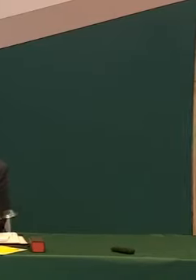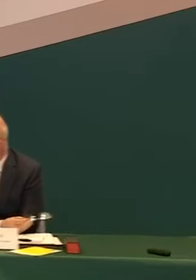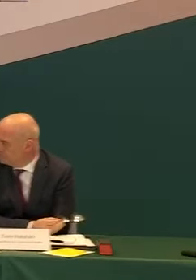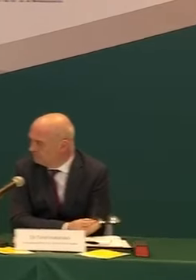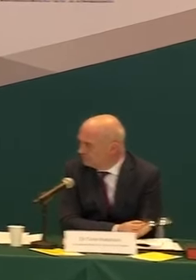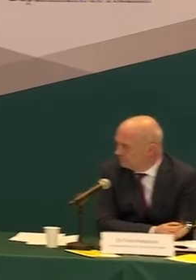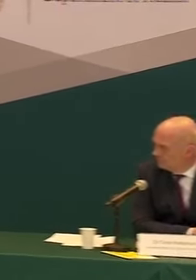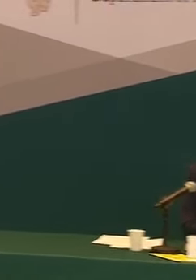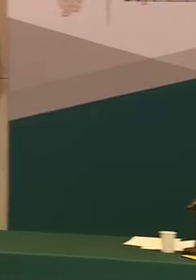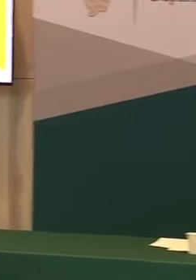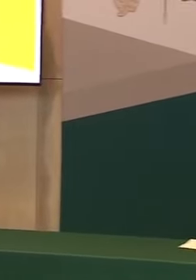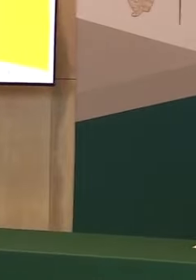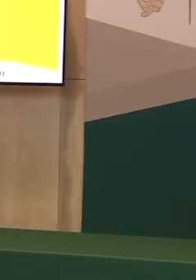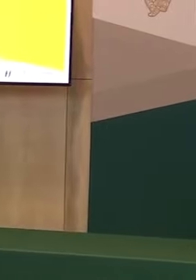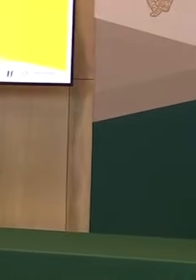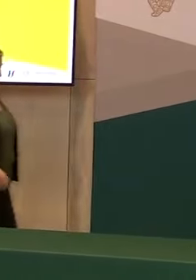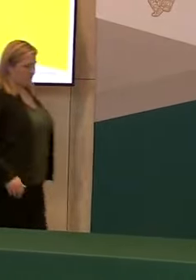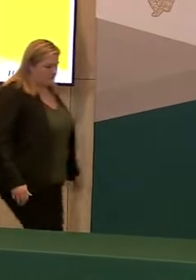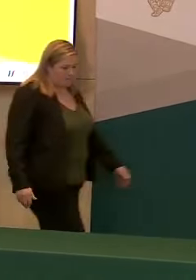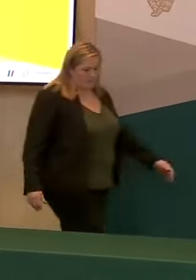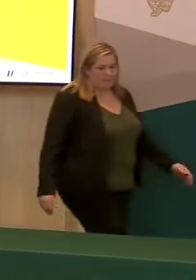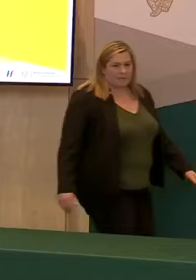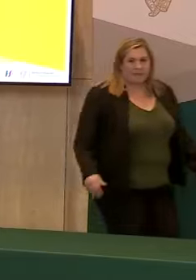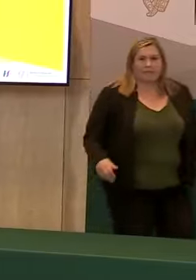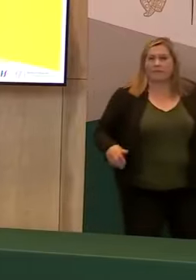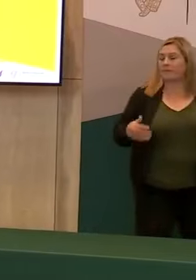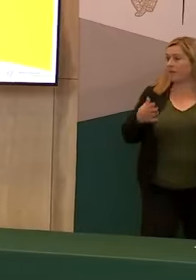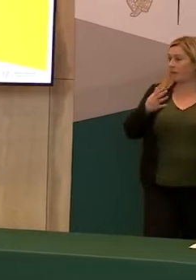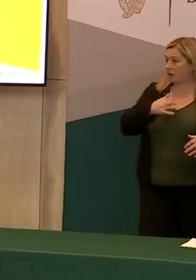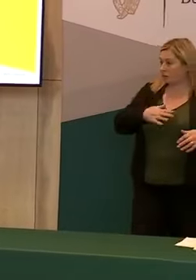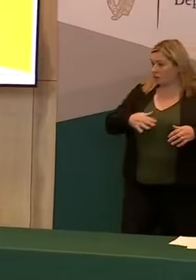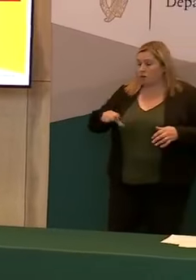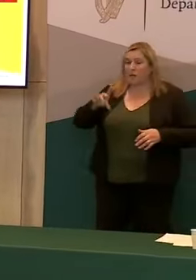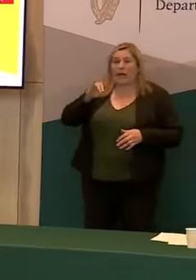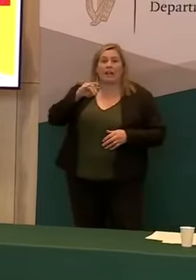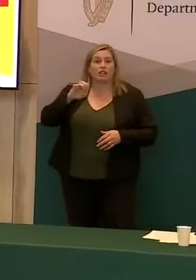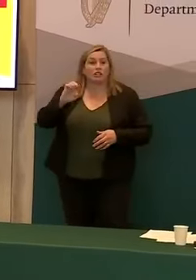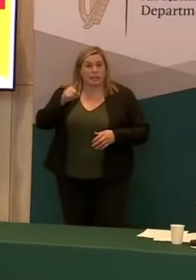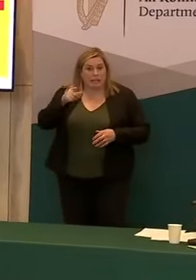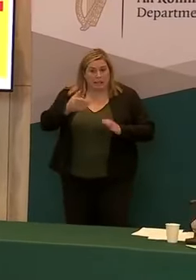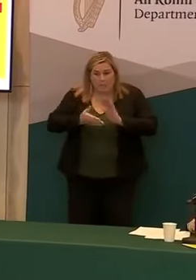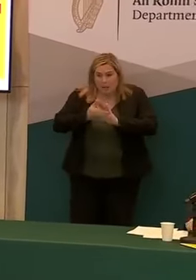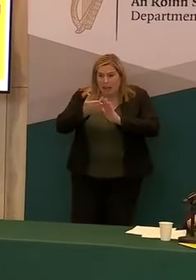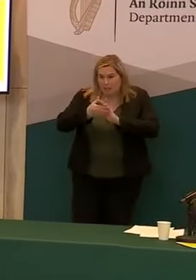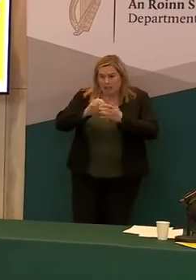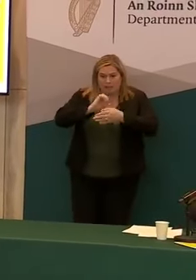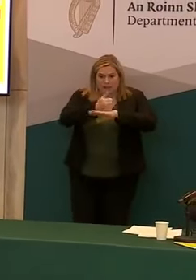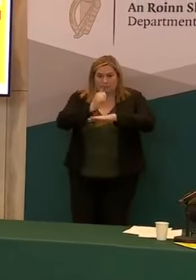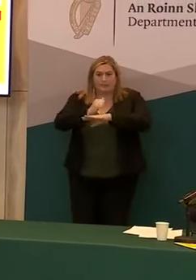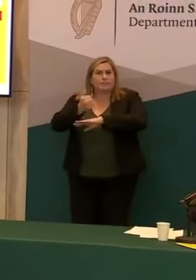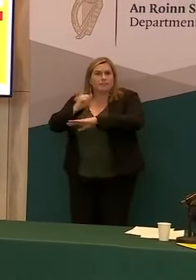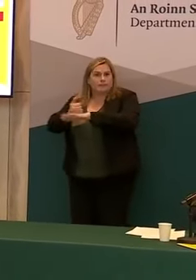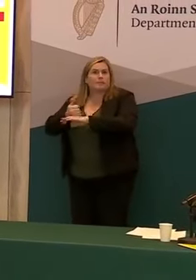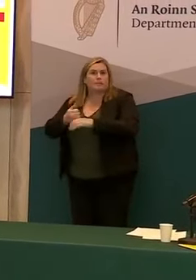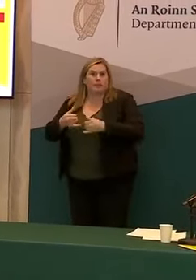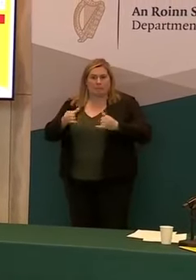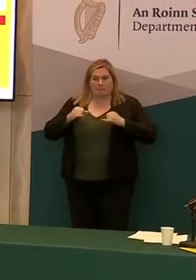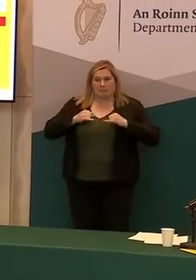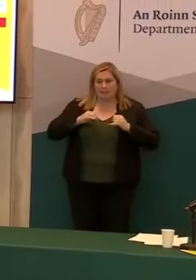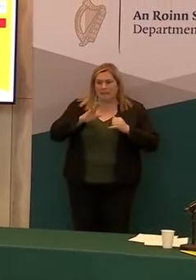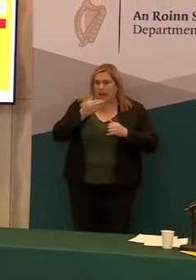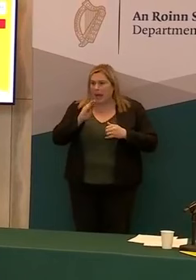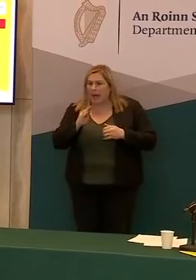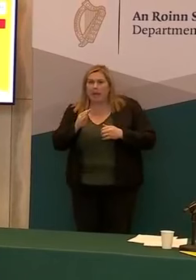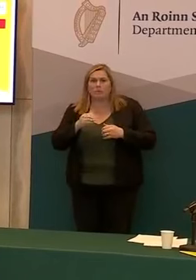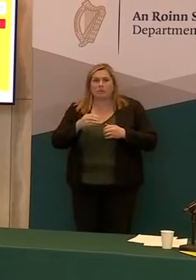pathway, it has been very collaborative. Yes, Yeah. it's the HSE's job, but when we look back a few weeks ago, when we ran out of not